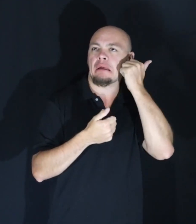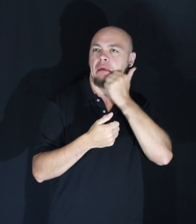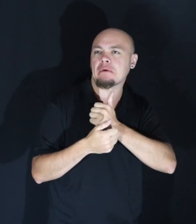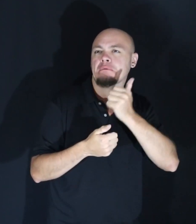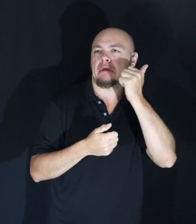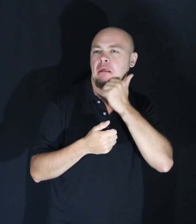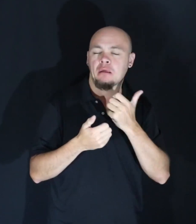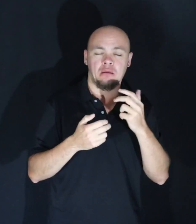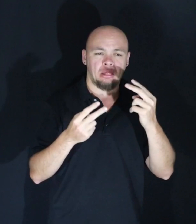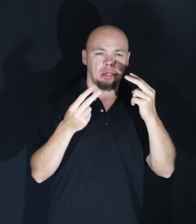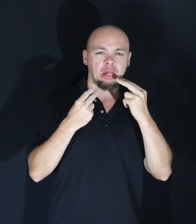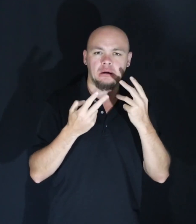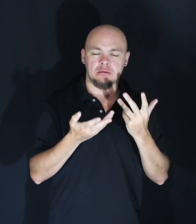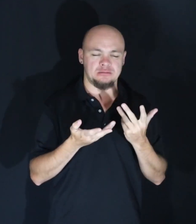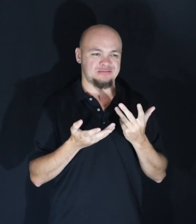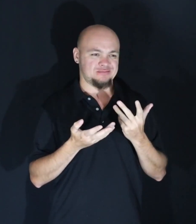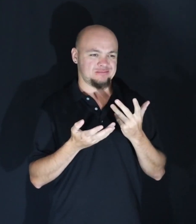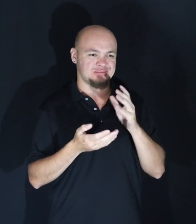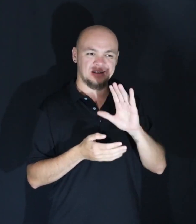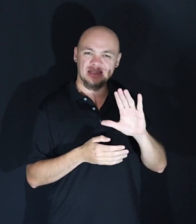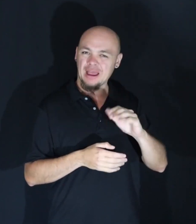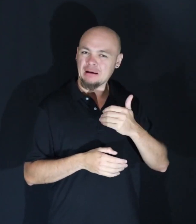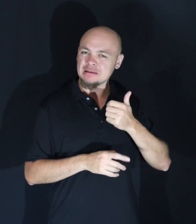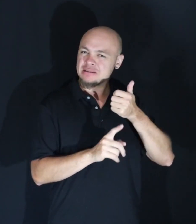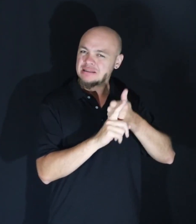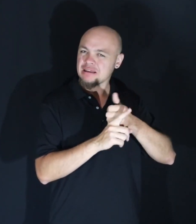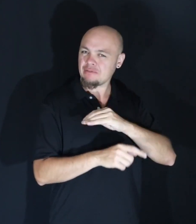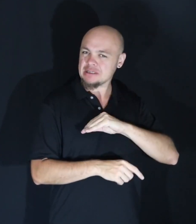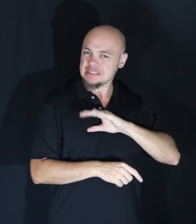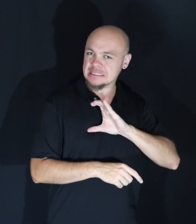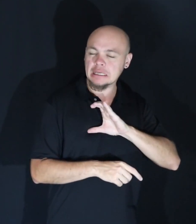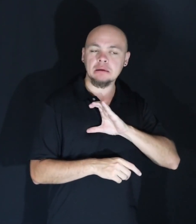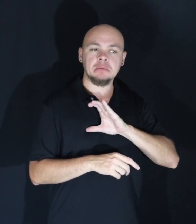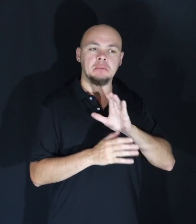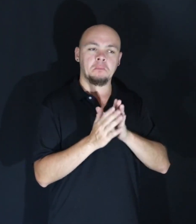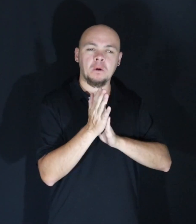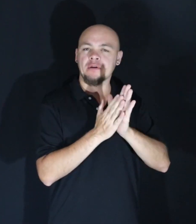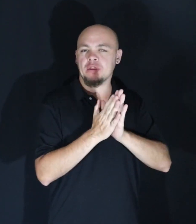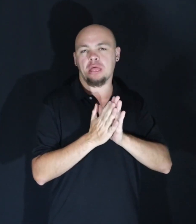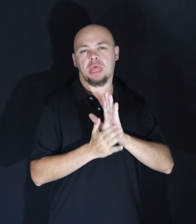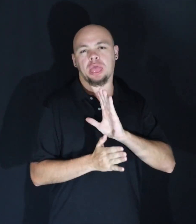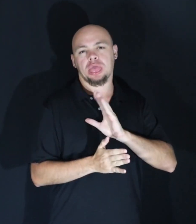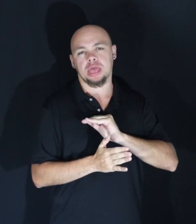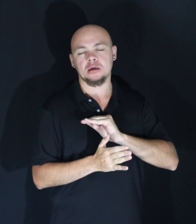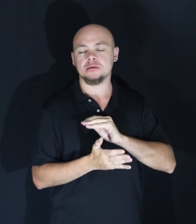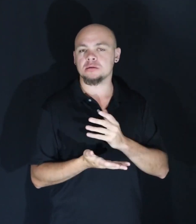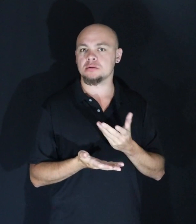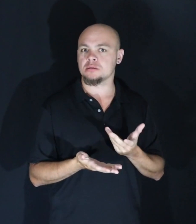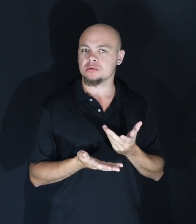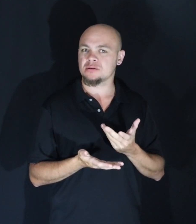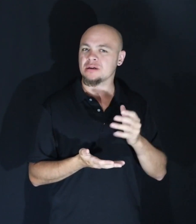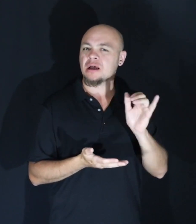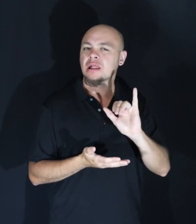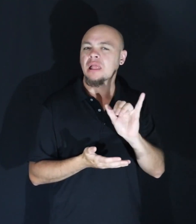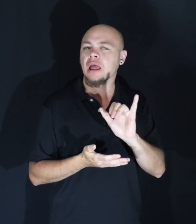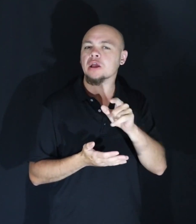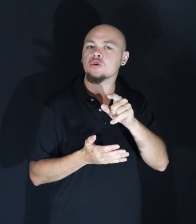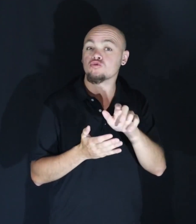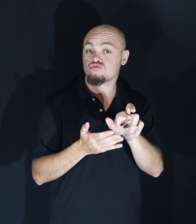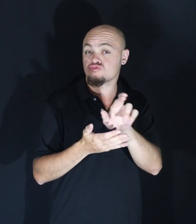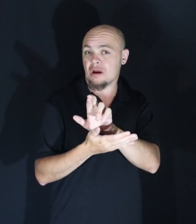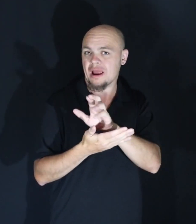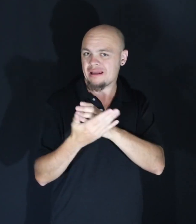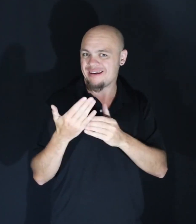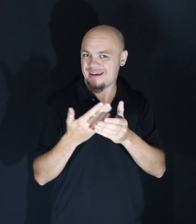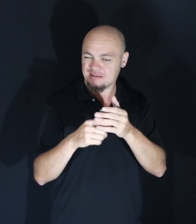day out, can take a toll on their self-esteem and their motivation to learn. Imagine being right-handed and being asked